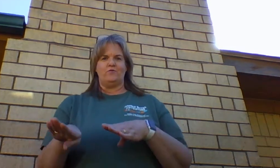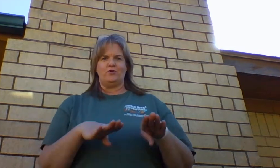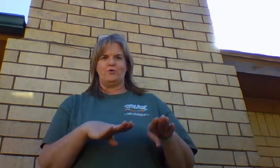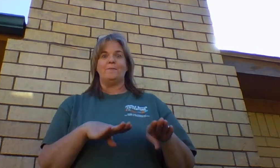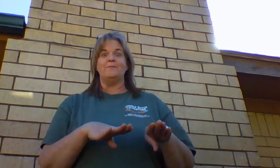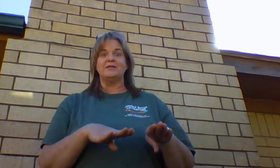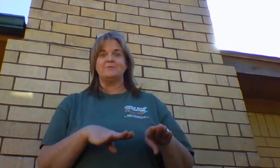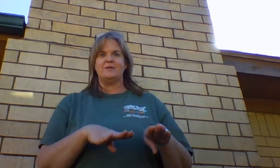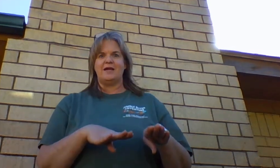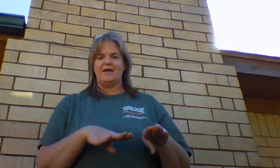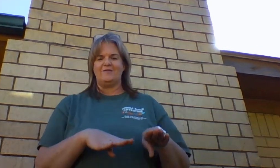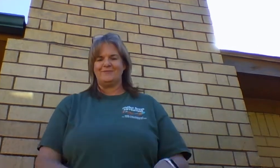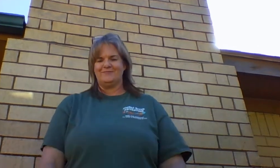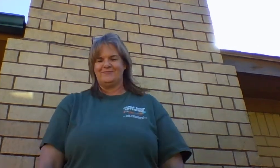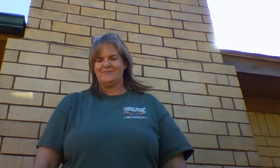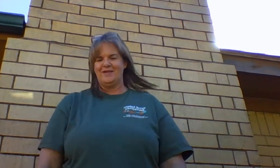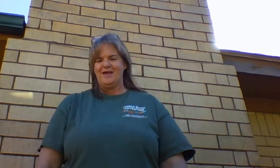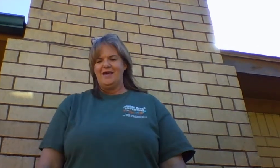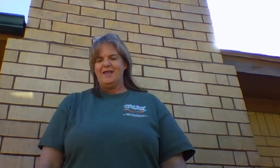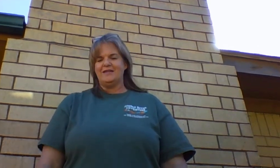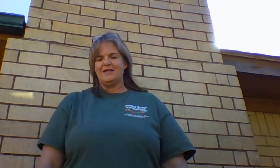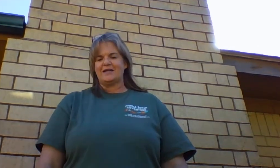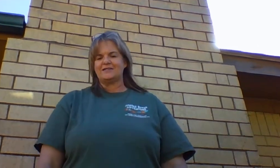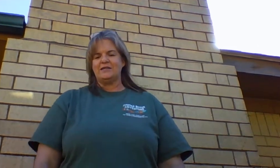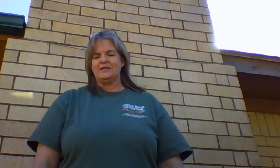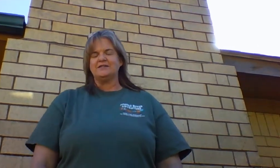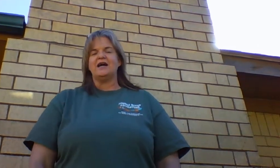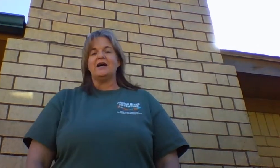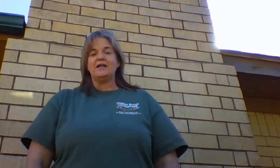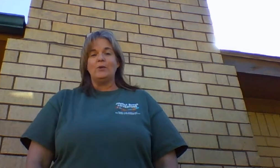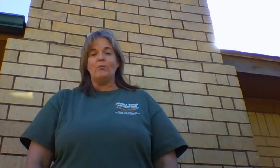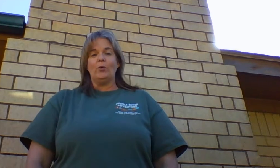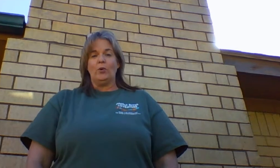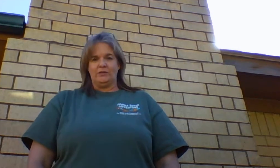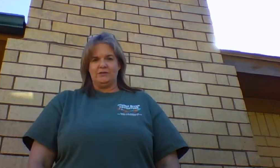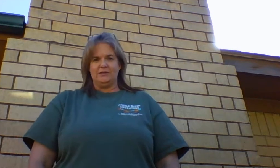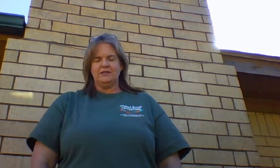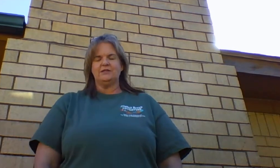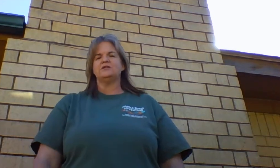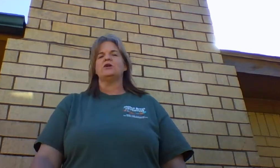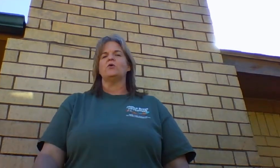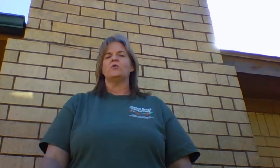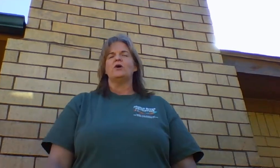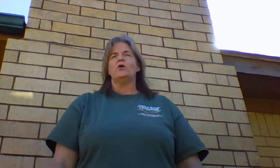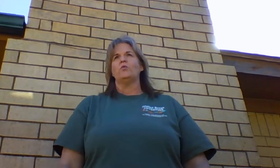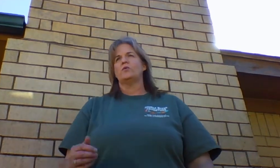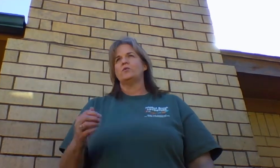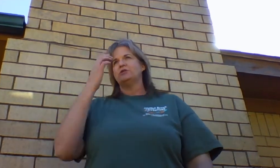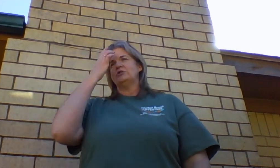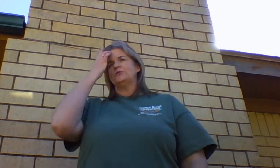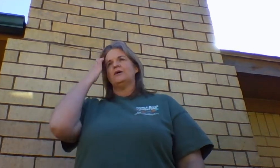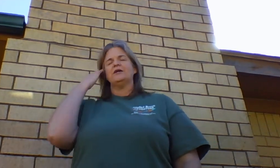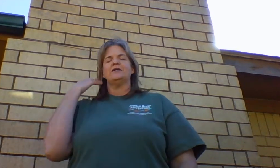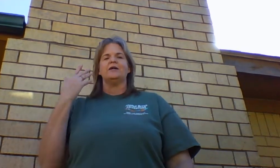behavior, misbehaving. The next one is unimportant. So we're going to do un